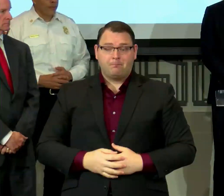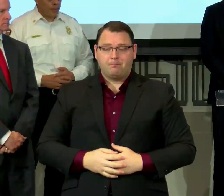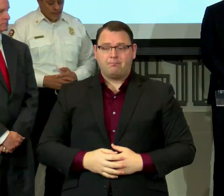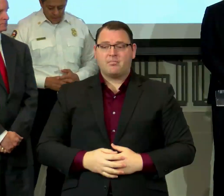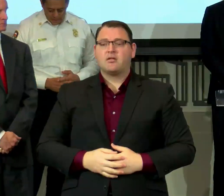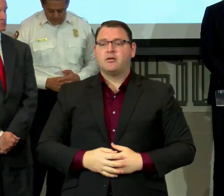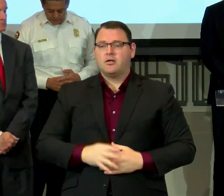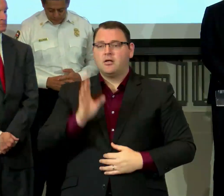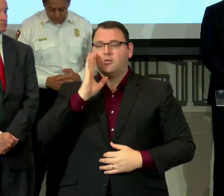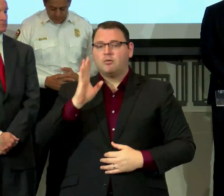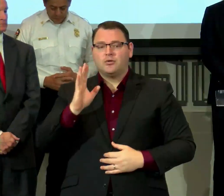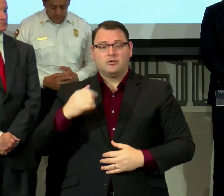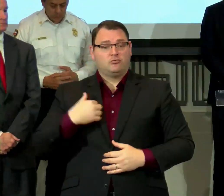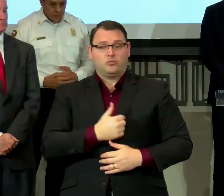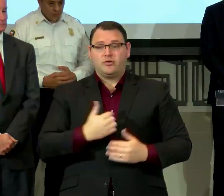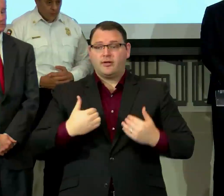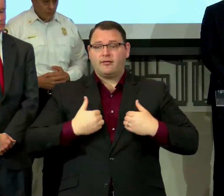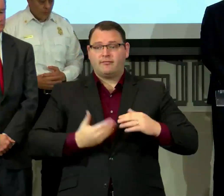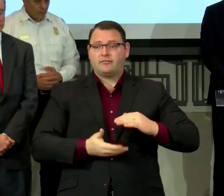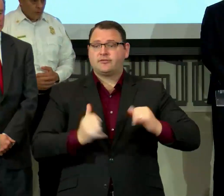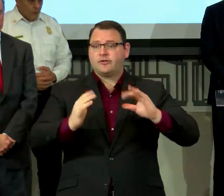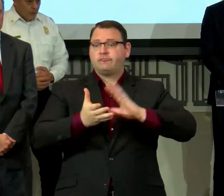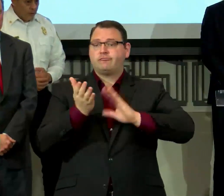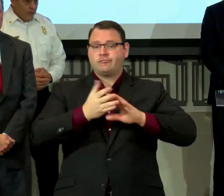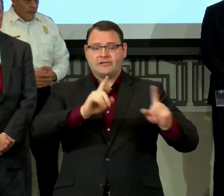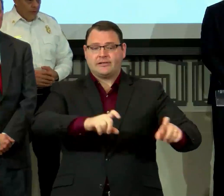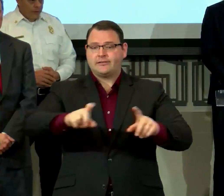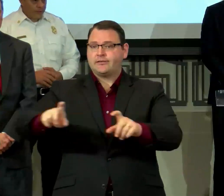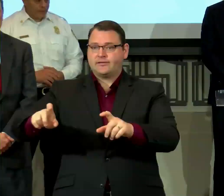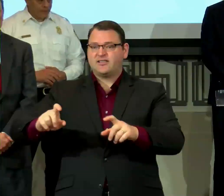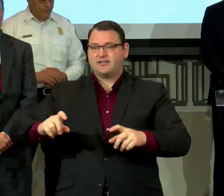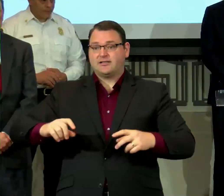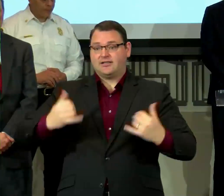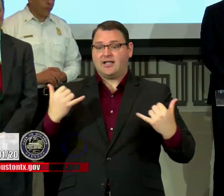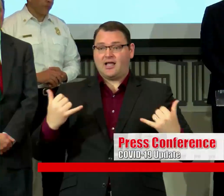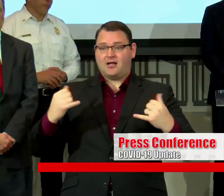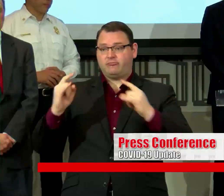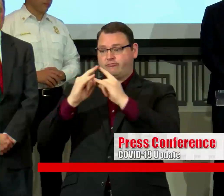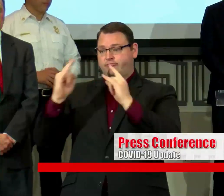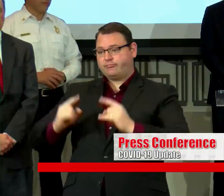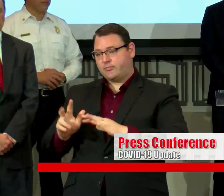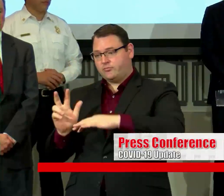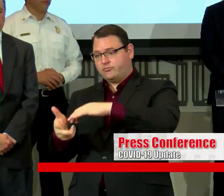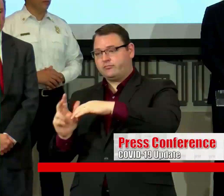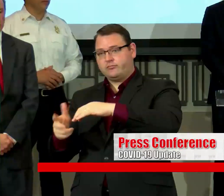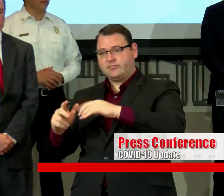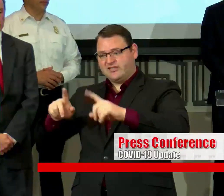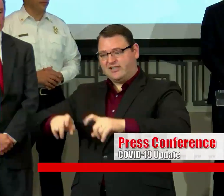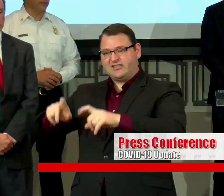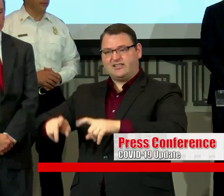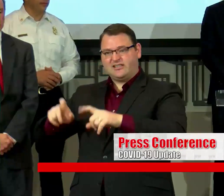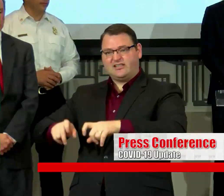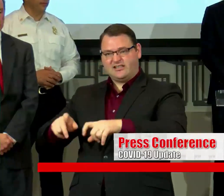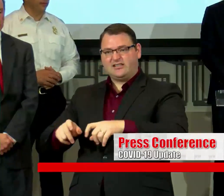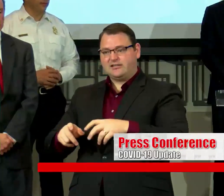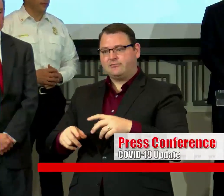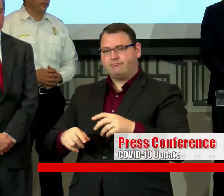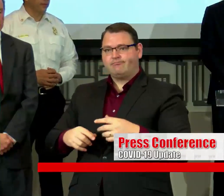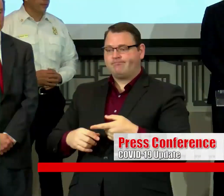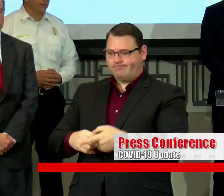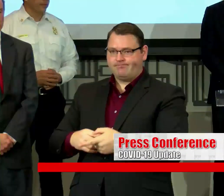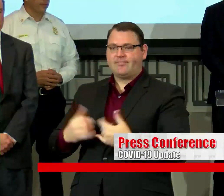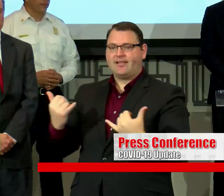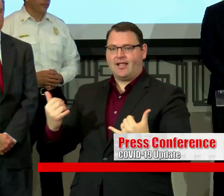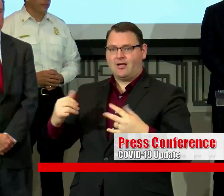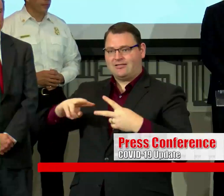second Houston testing site is now up and running with a maximum of 250 tests per site. And then that